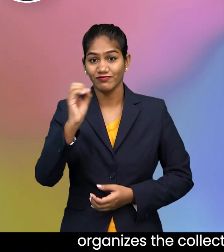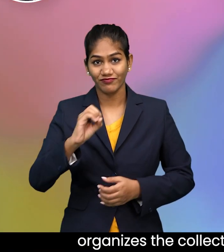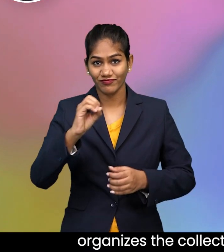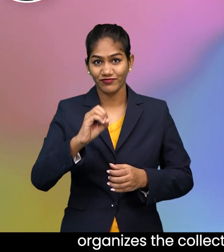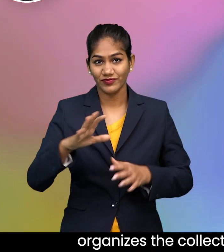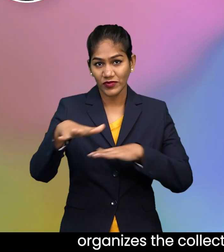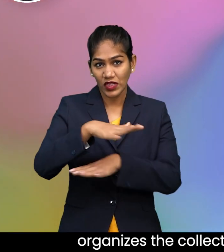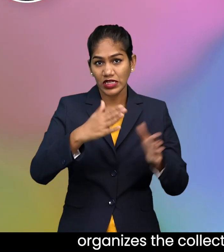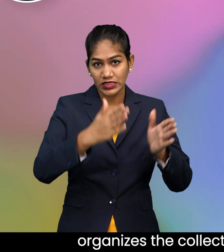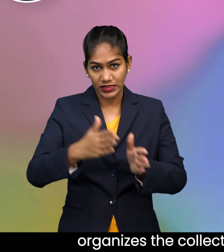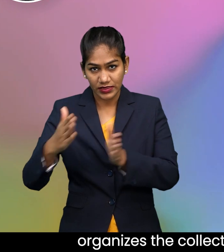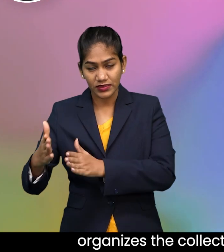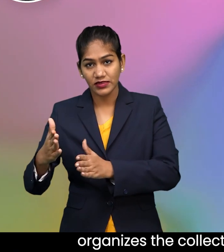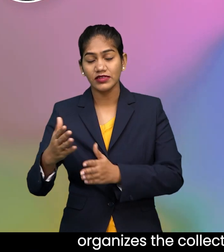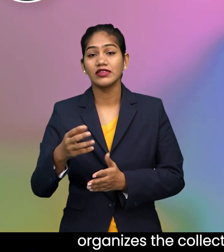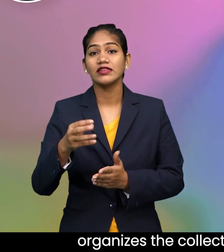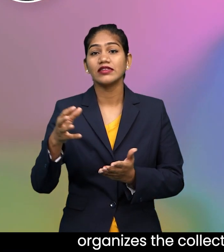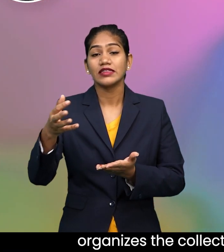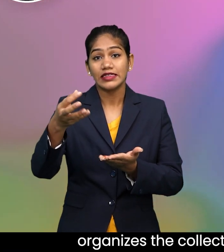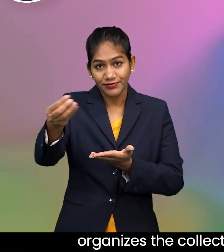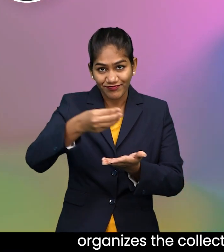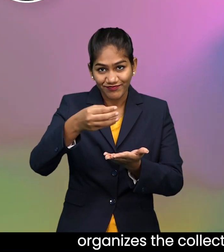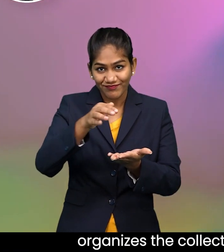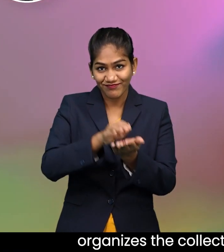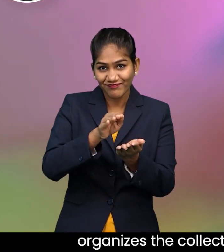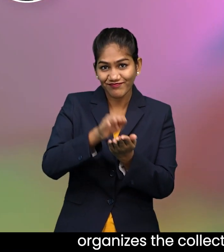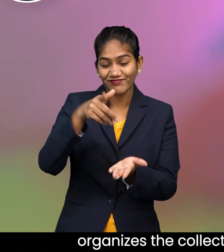organizes the collection and recording of this information.